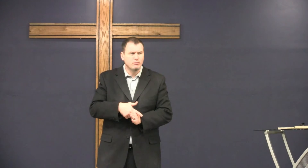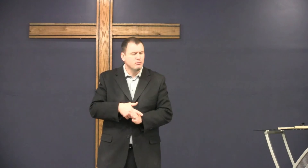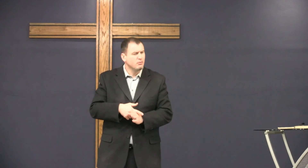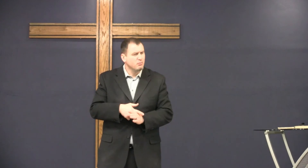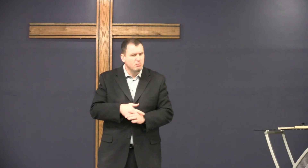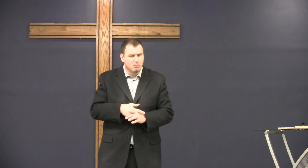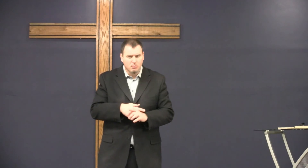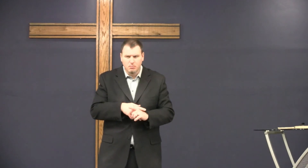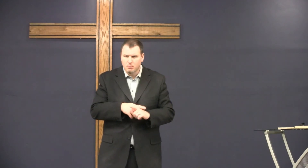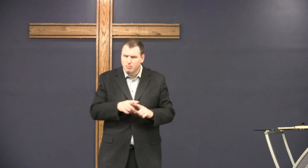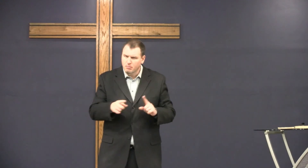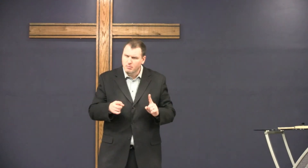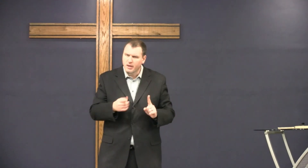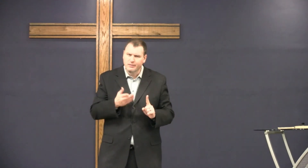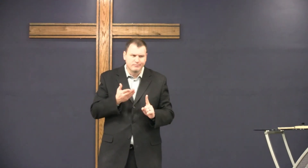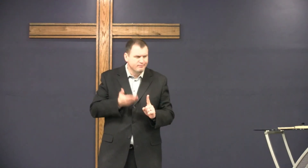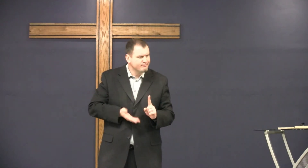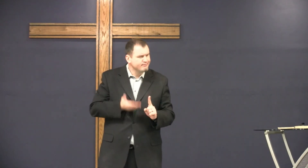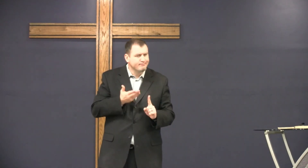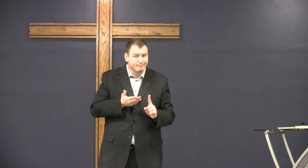humbly, riding on a donkey, but